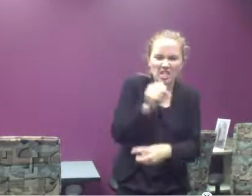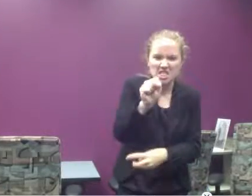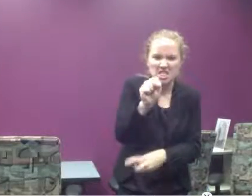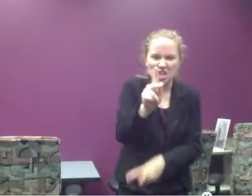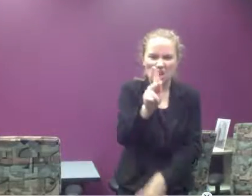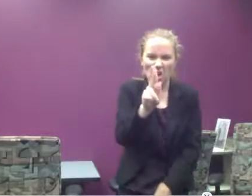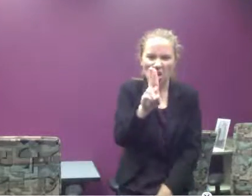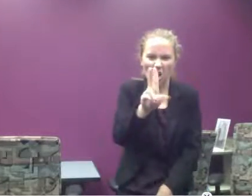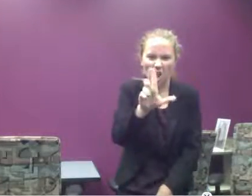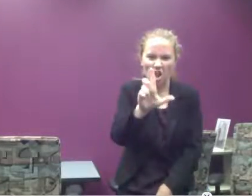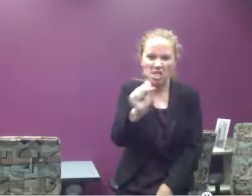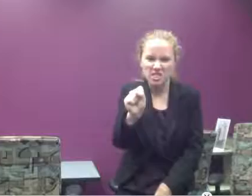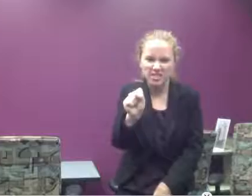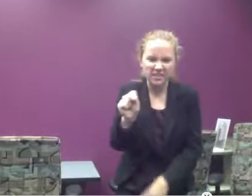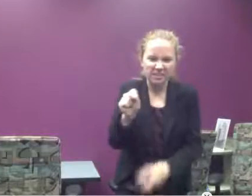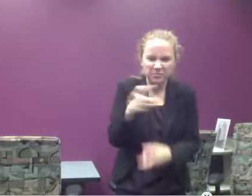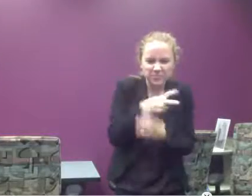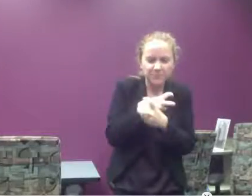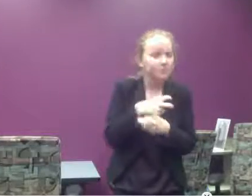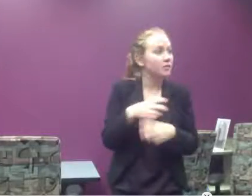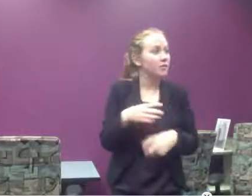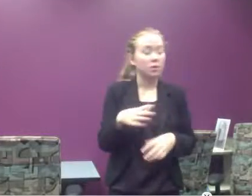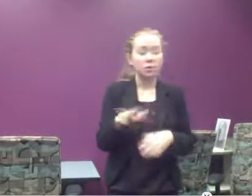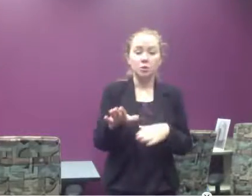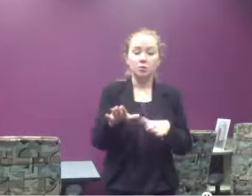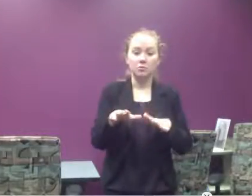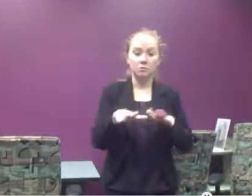She also enjoyed painting bones and skulls.